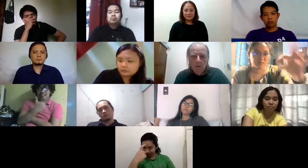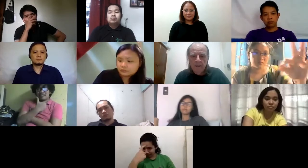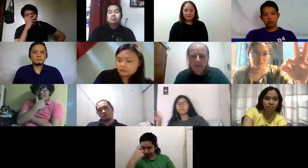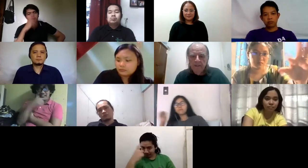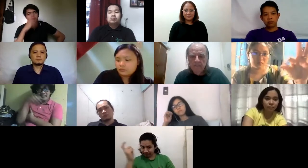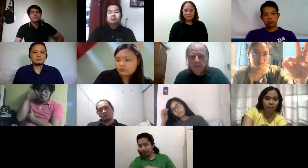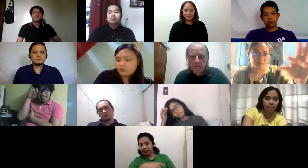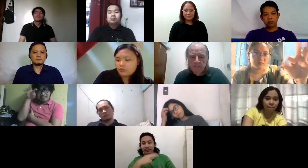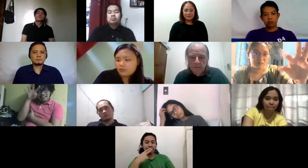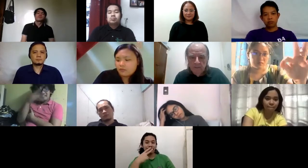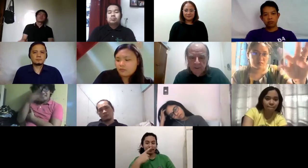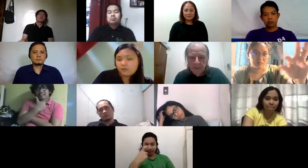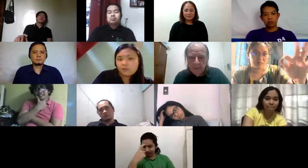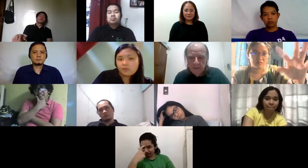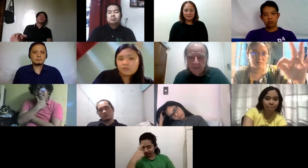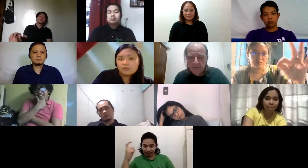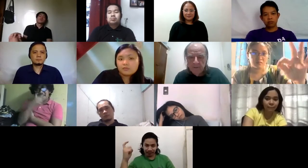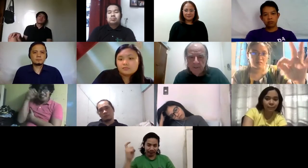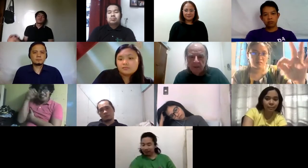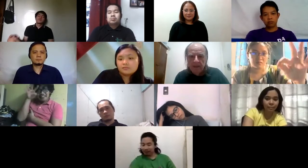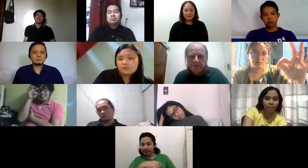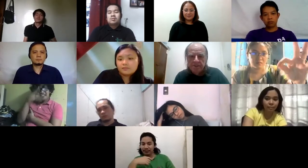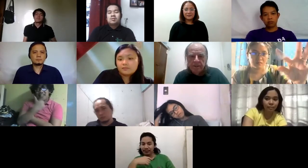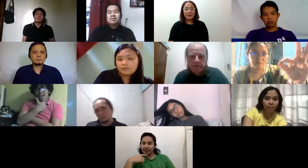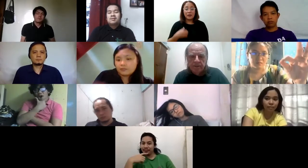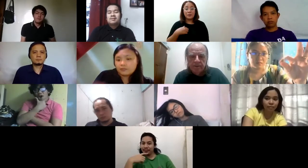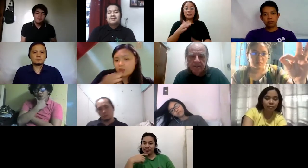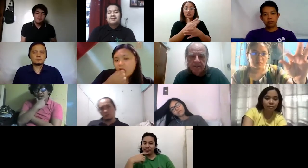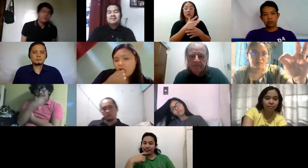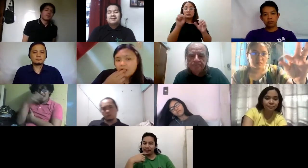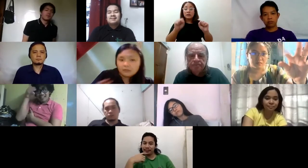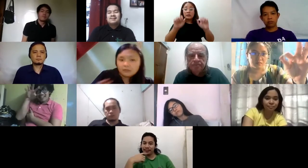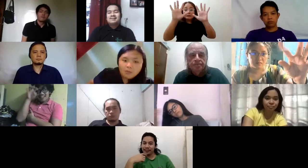okay, I'm gonna share the screen. Can I share the screen now?